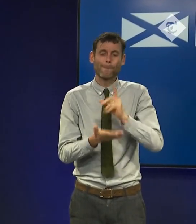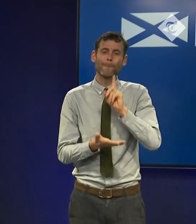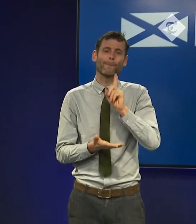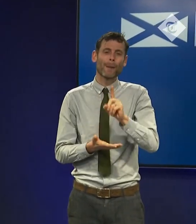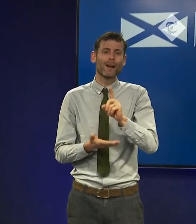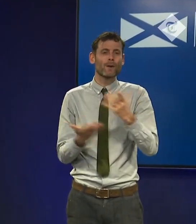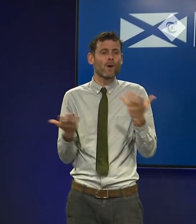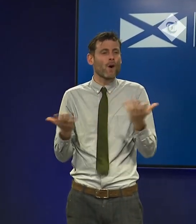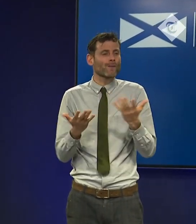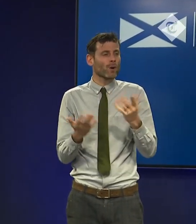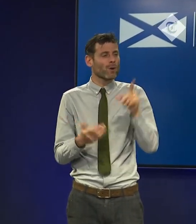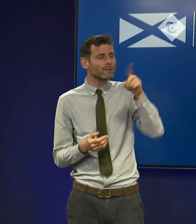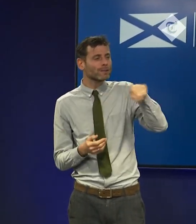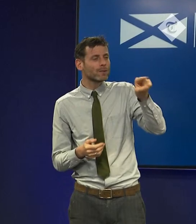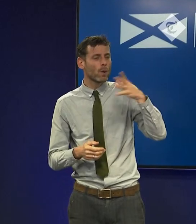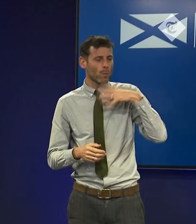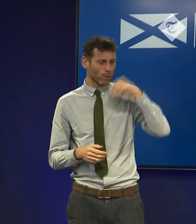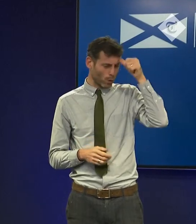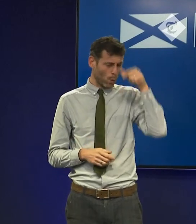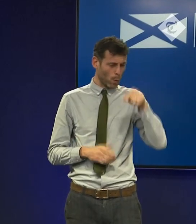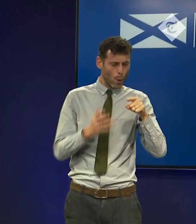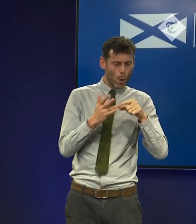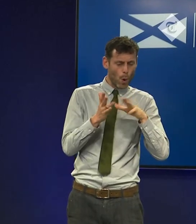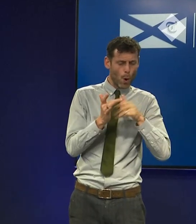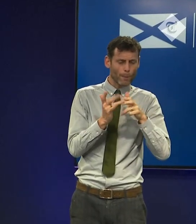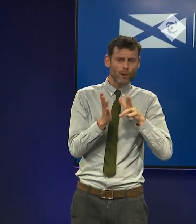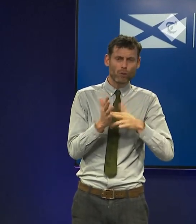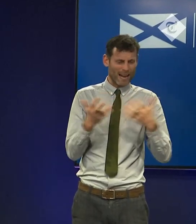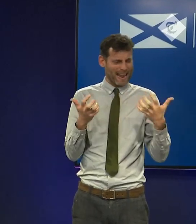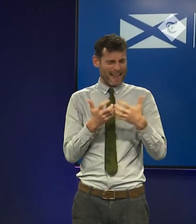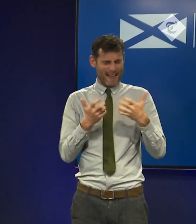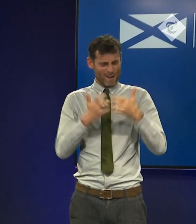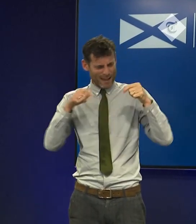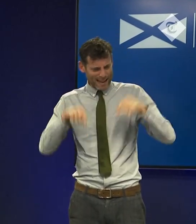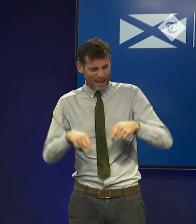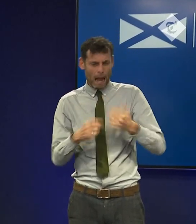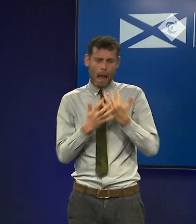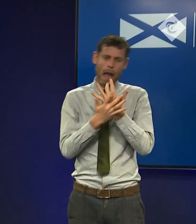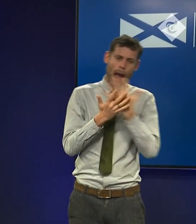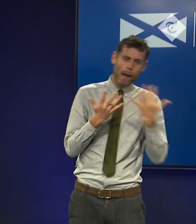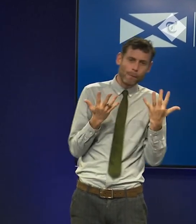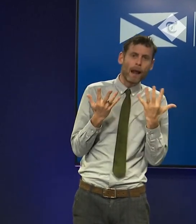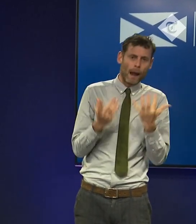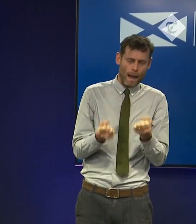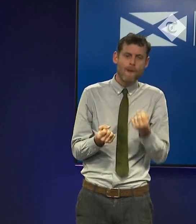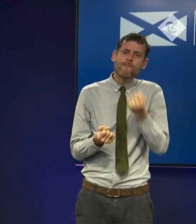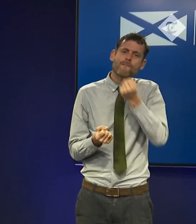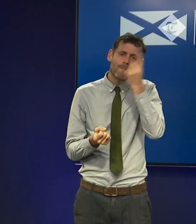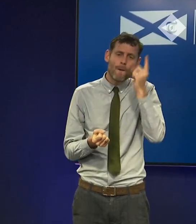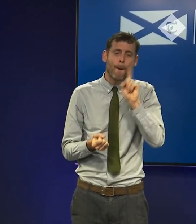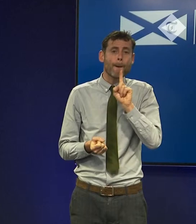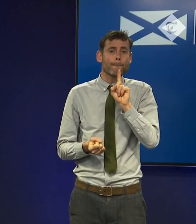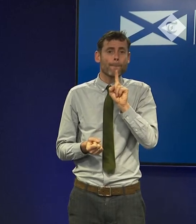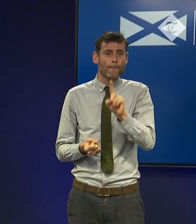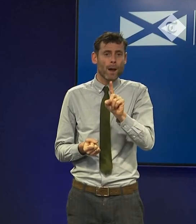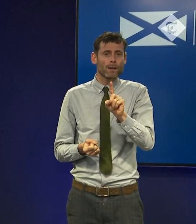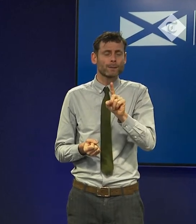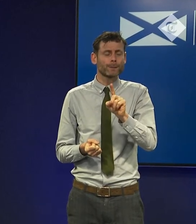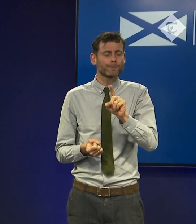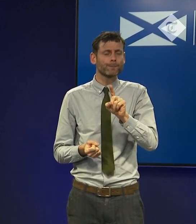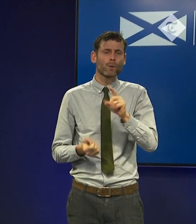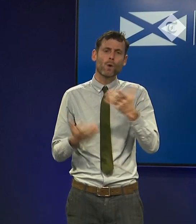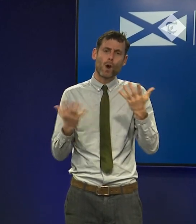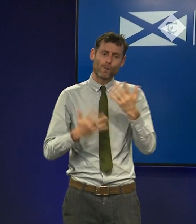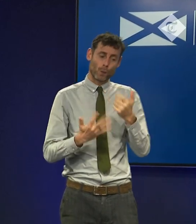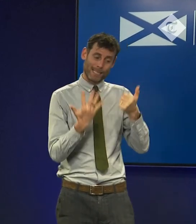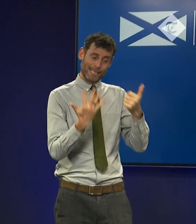a lot of interest in the cases that we've announced today, but I think it's really, really important also that we respect the confidentiality that these people